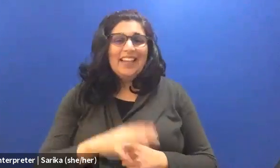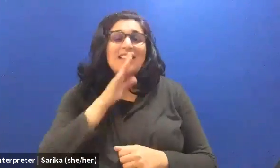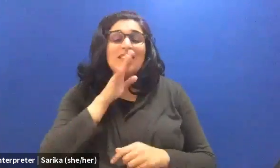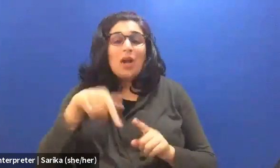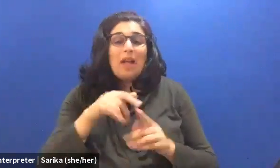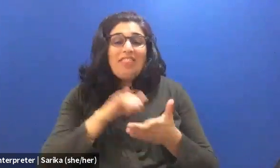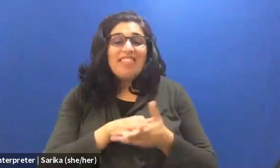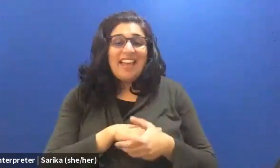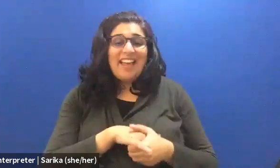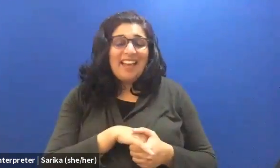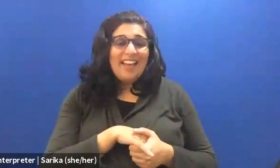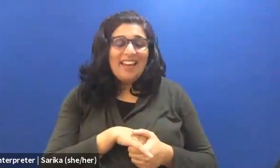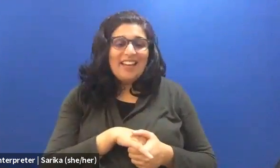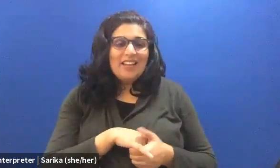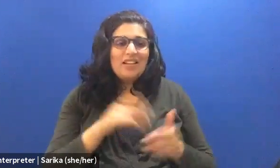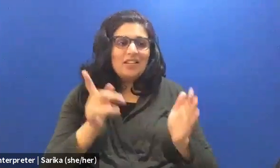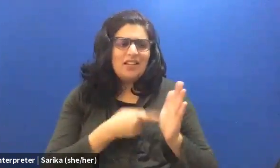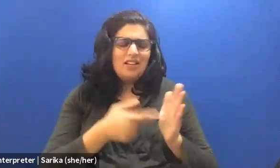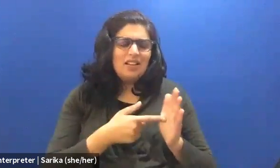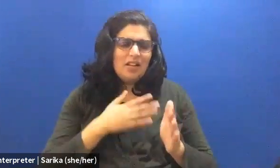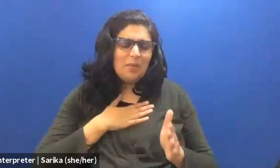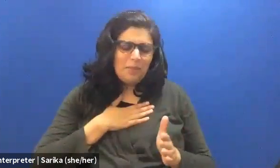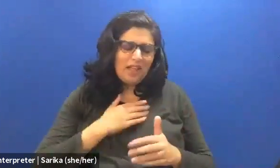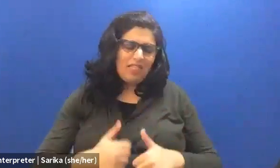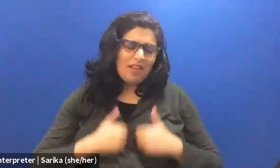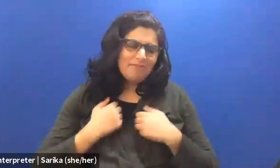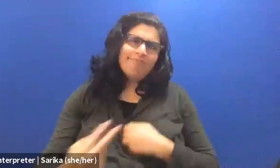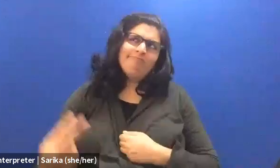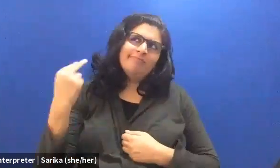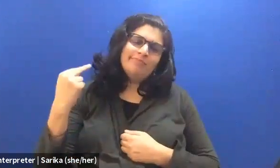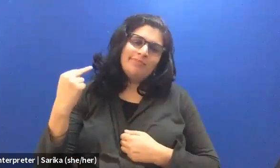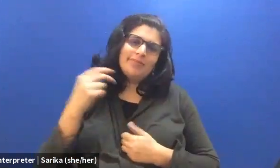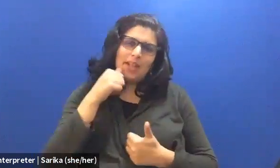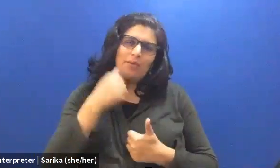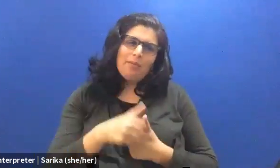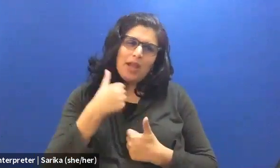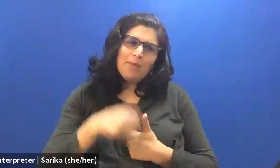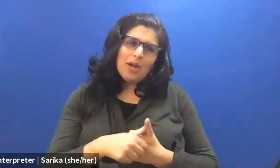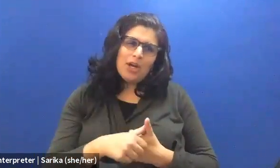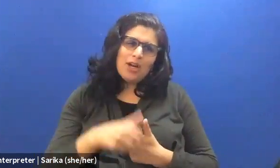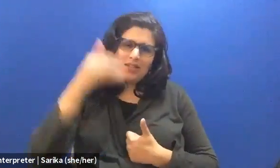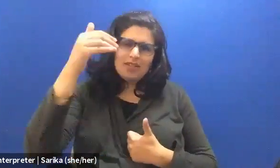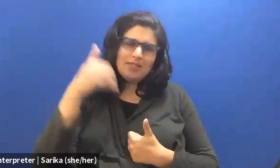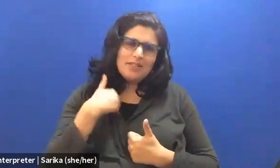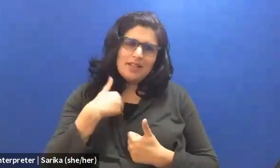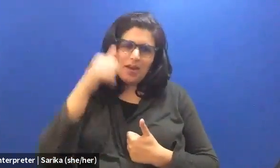that, like the times in my life, I can remember there was this young man that,